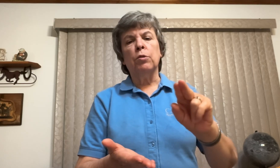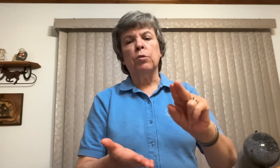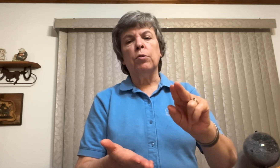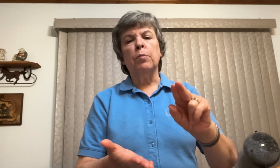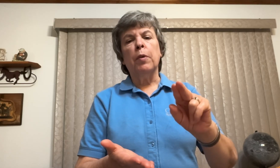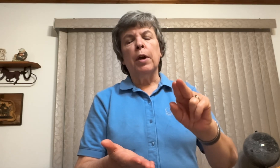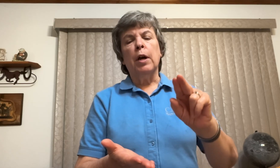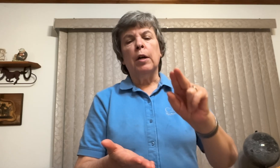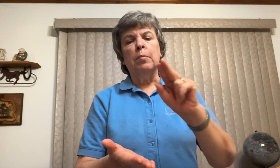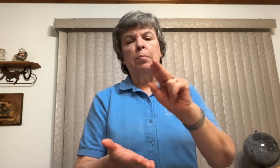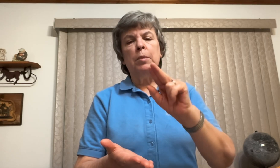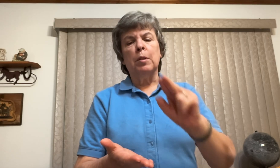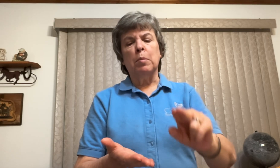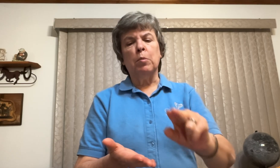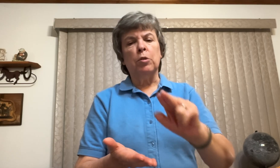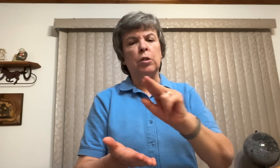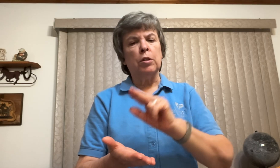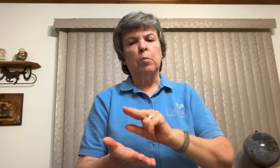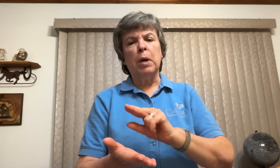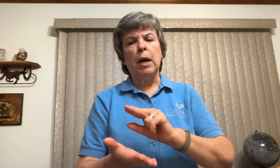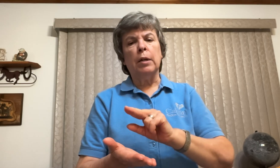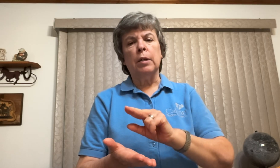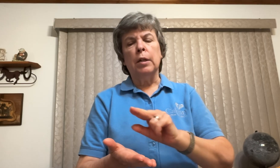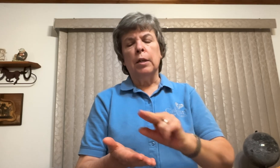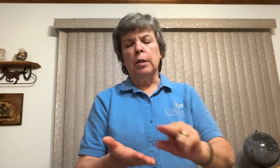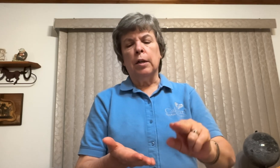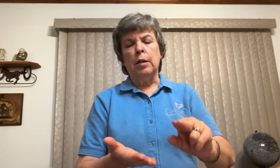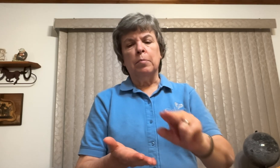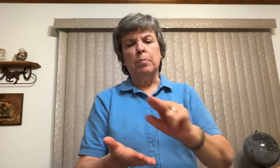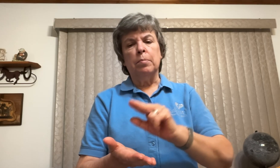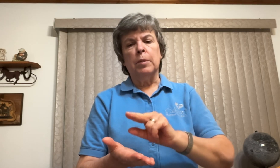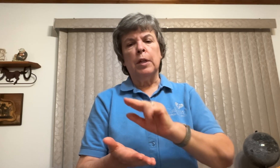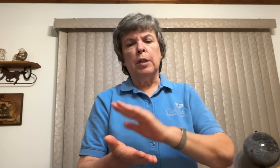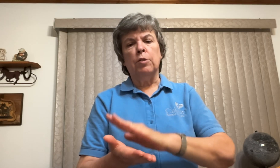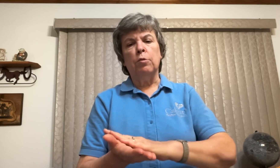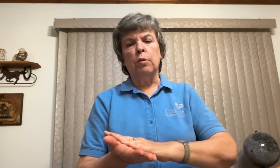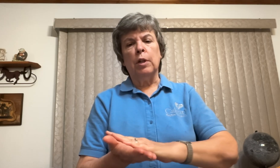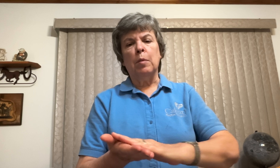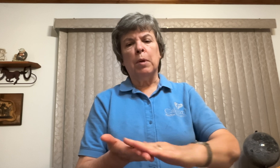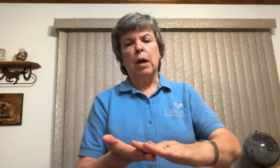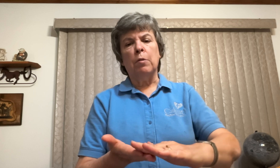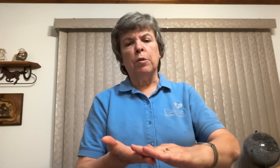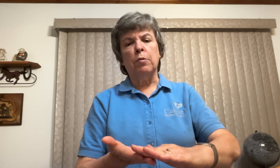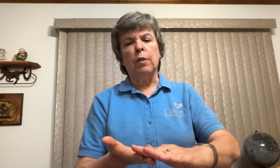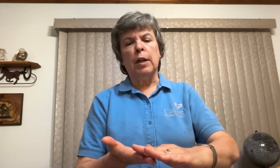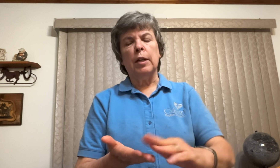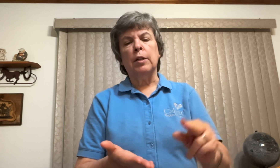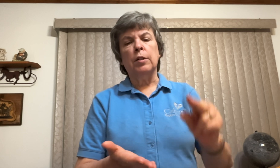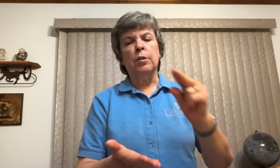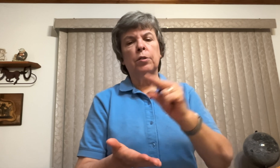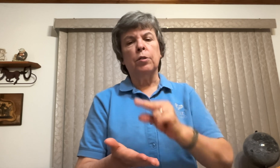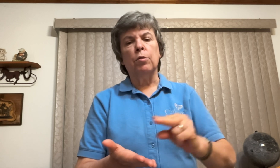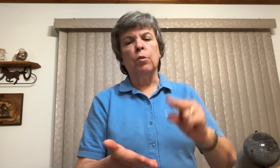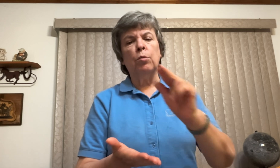circle. Some people just go back, and then you come out with your flat hand. So